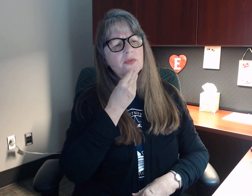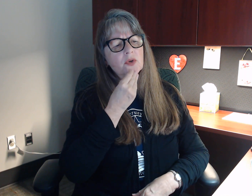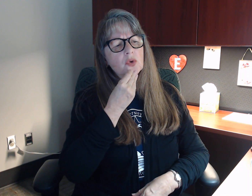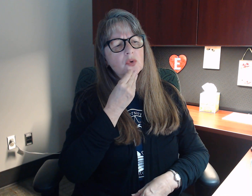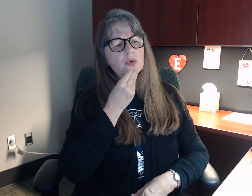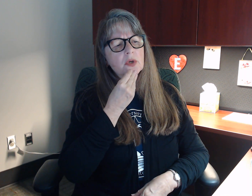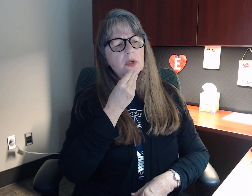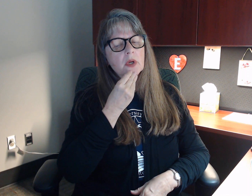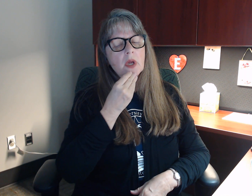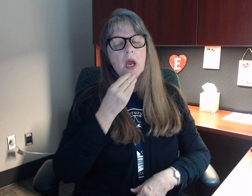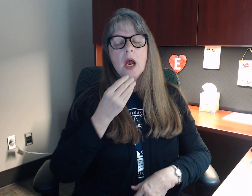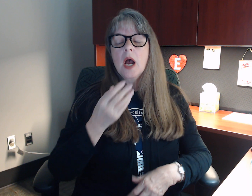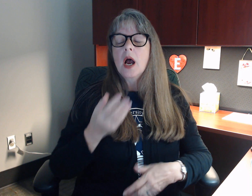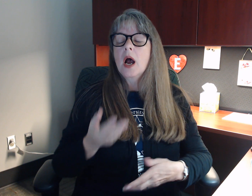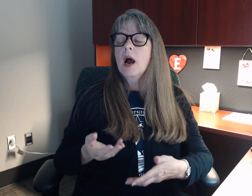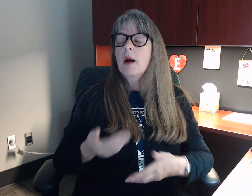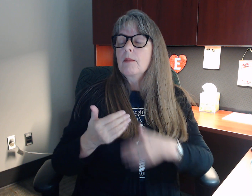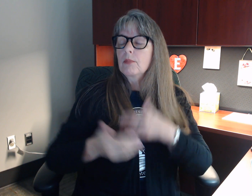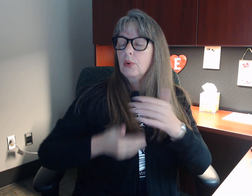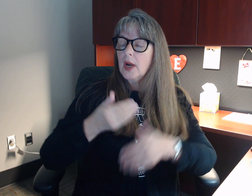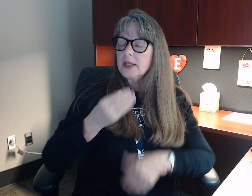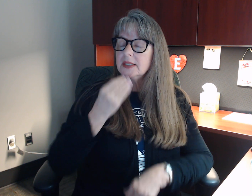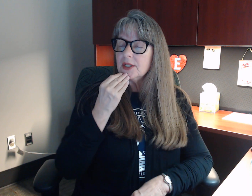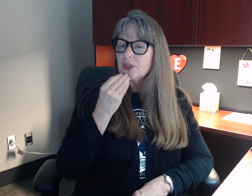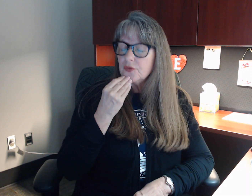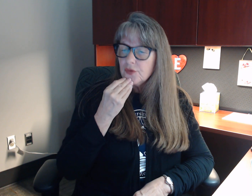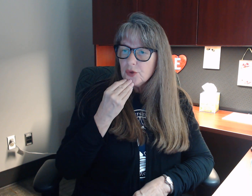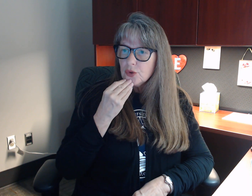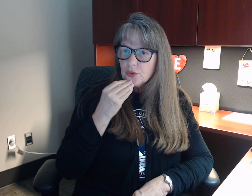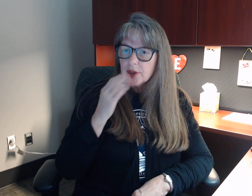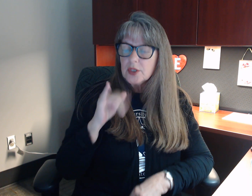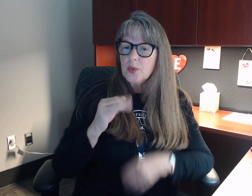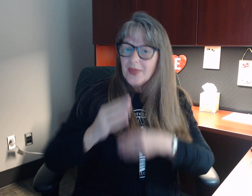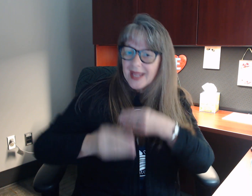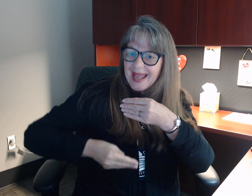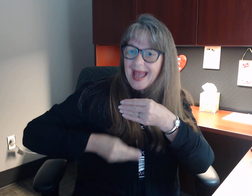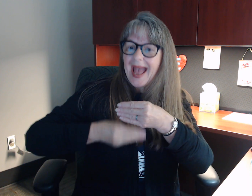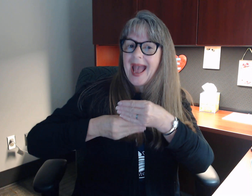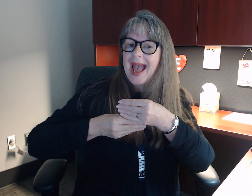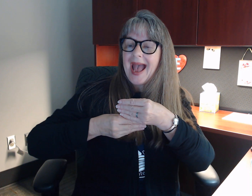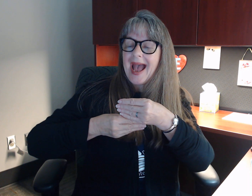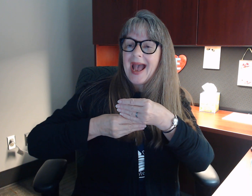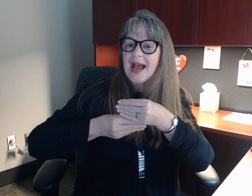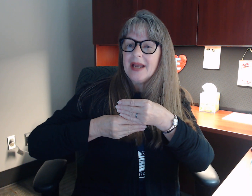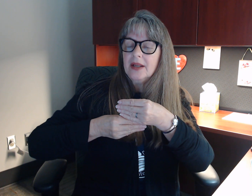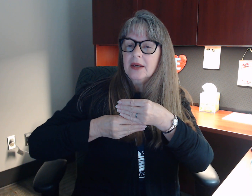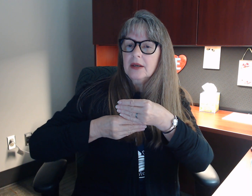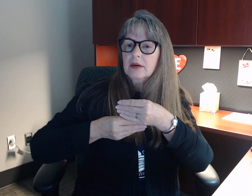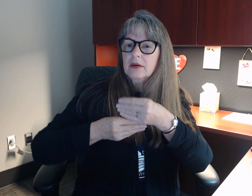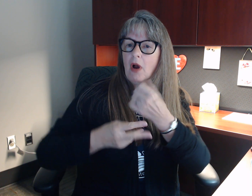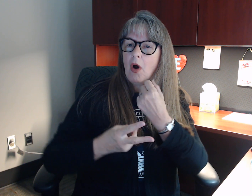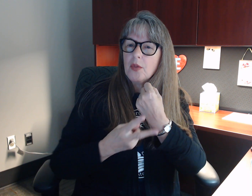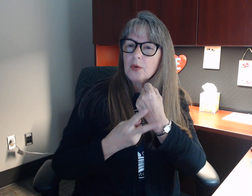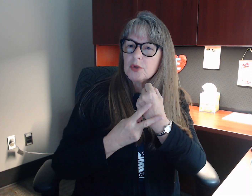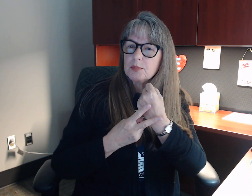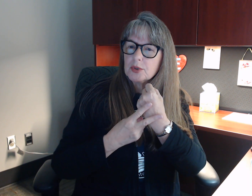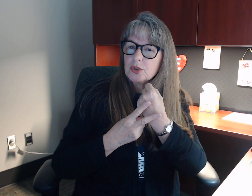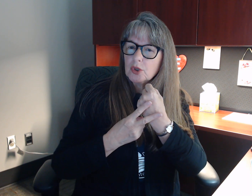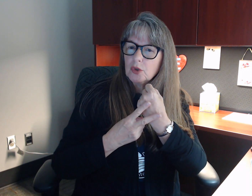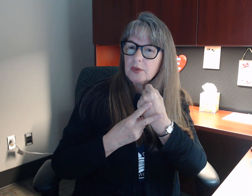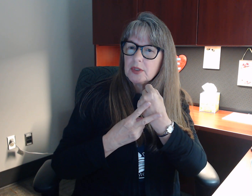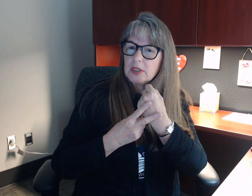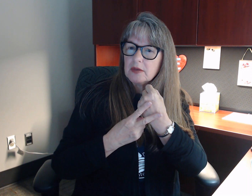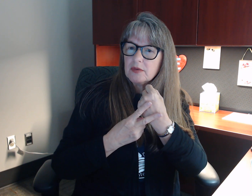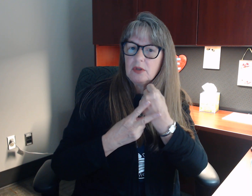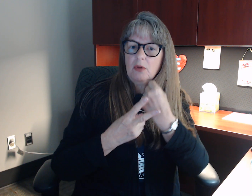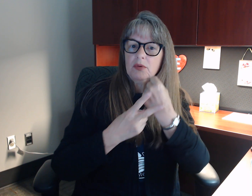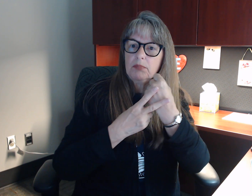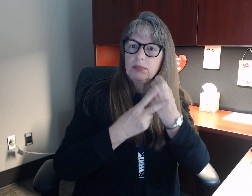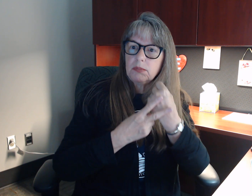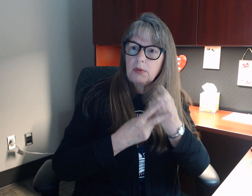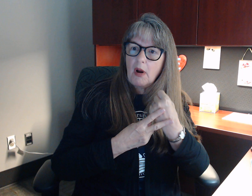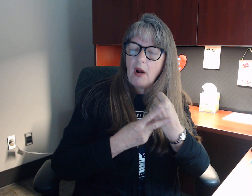food? Processed food is when they add all those preservatives, all